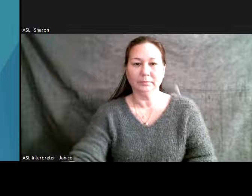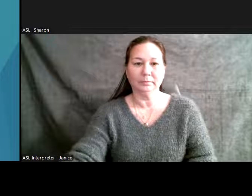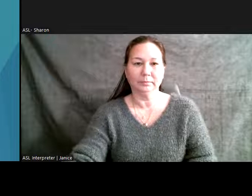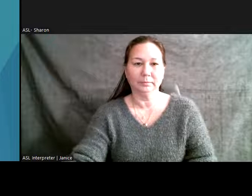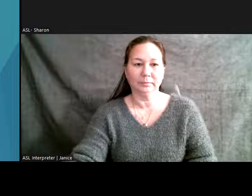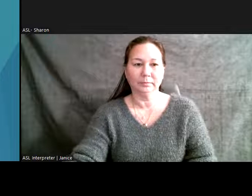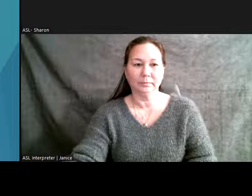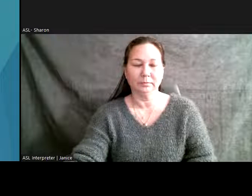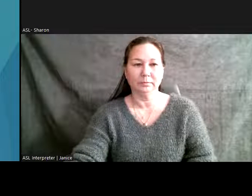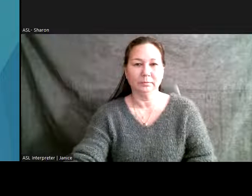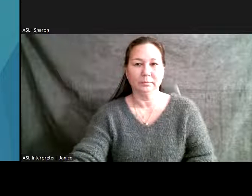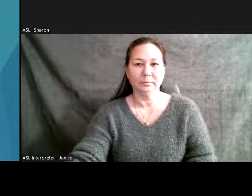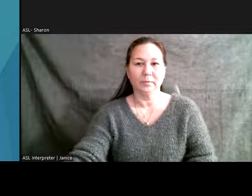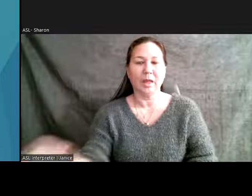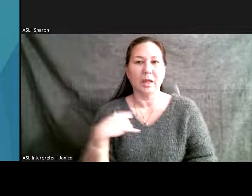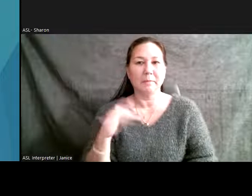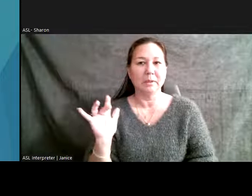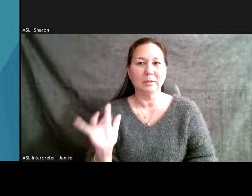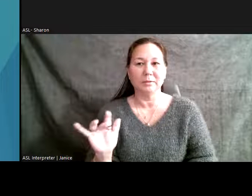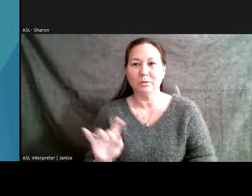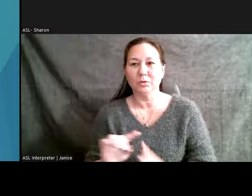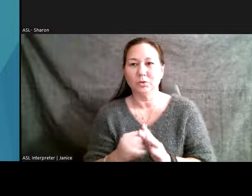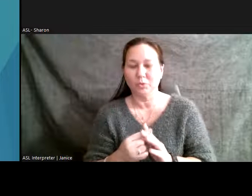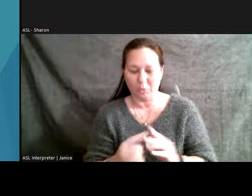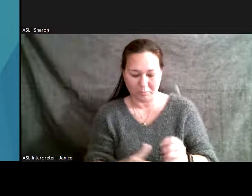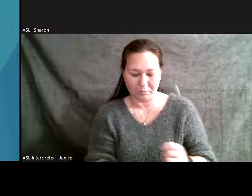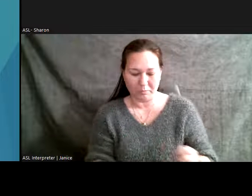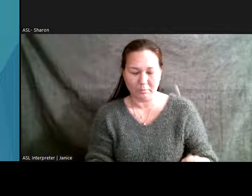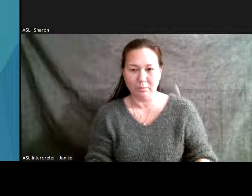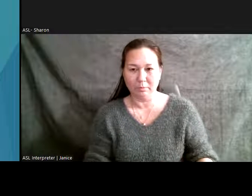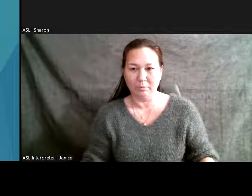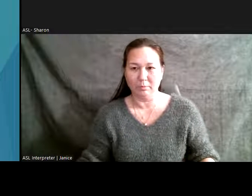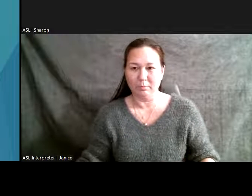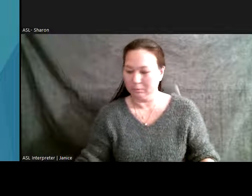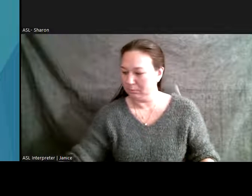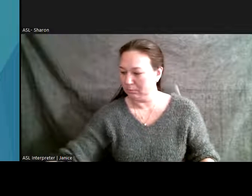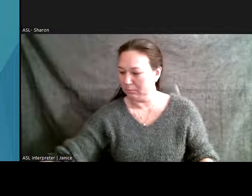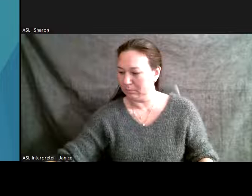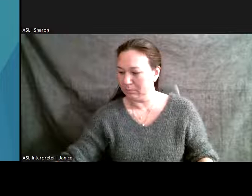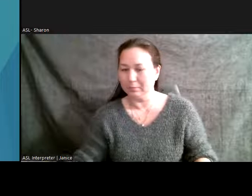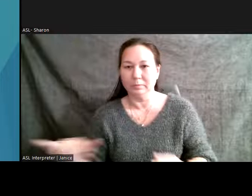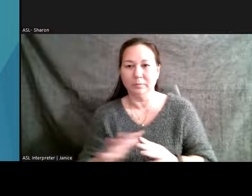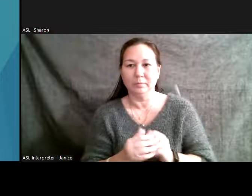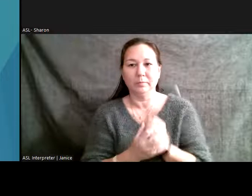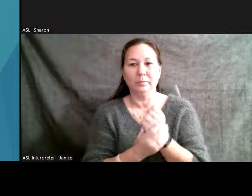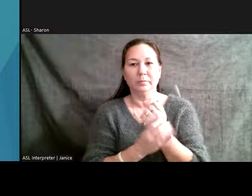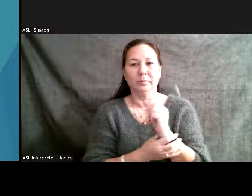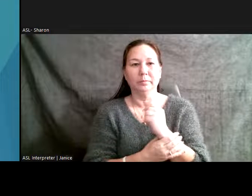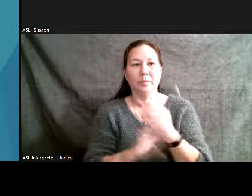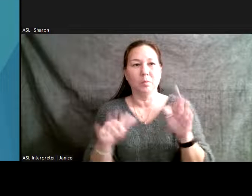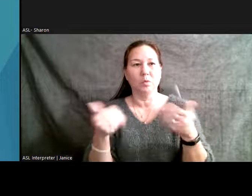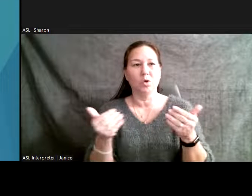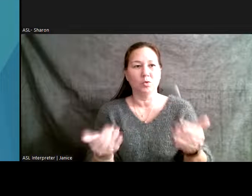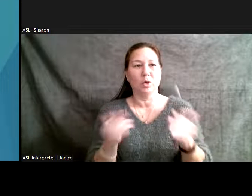I'm going to click start webinar. Usually it starts by itself at 6, but it's not doing that today. So I'm going to go ahead and start. Okay.